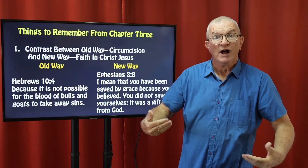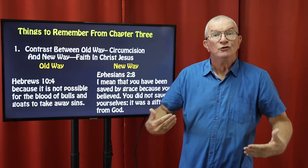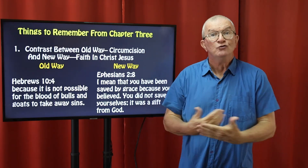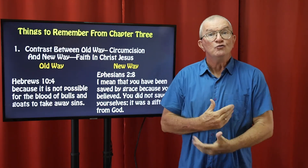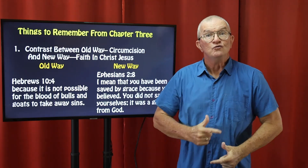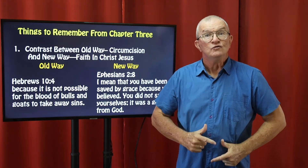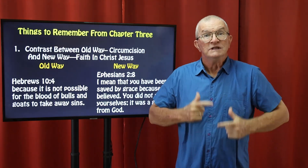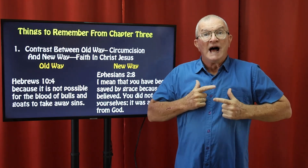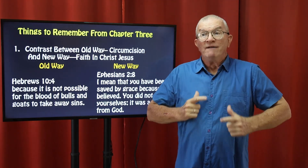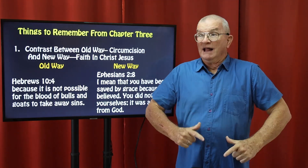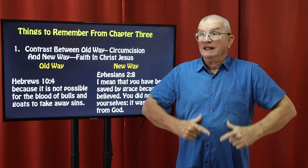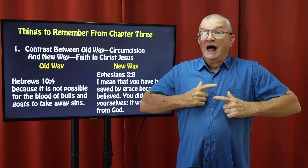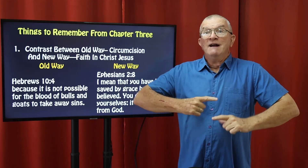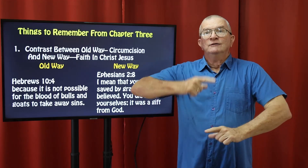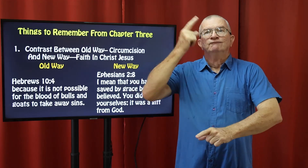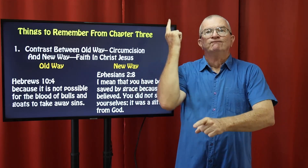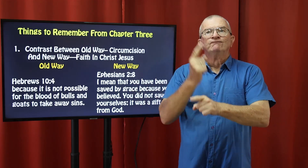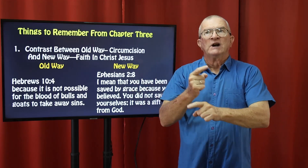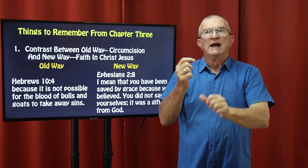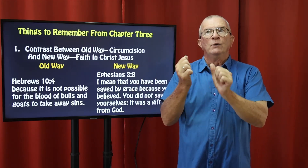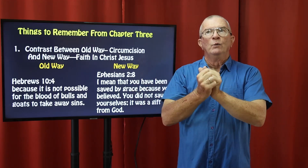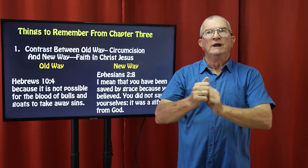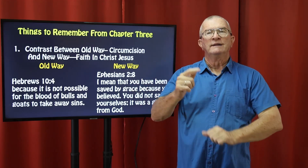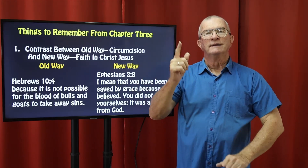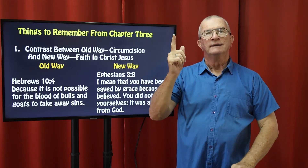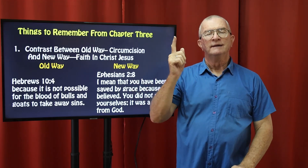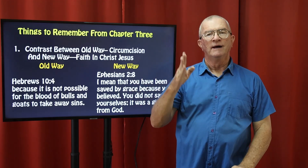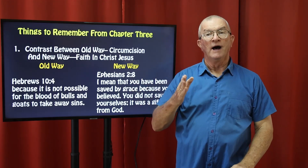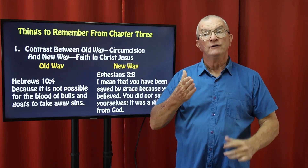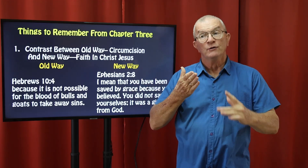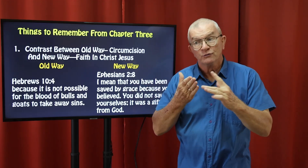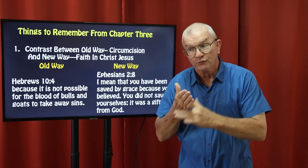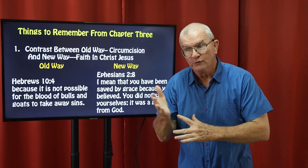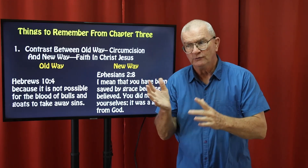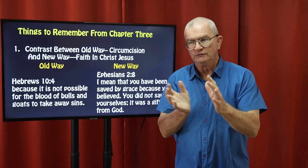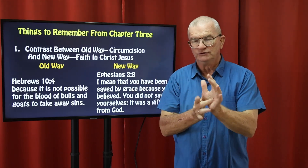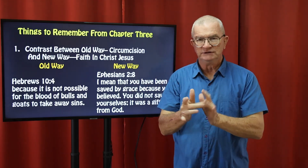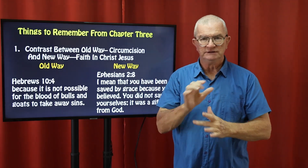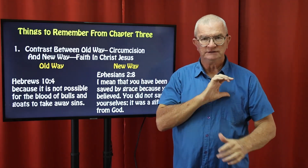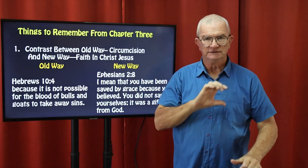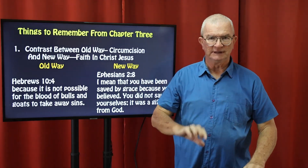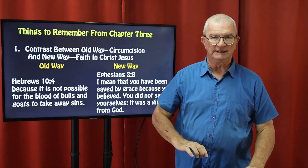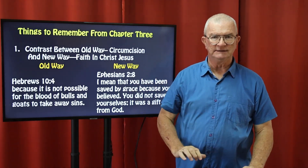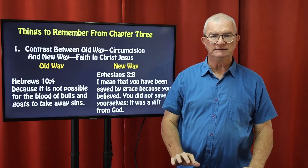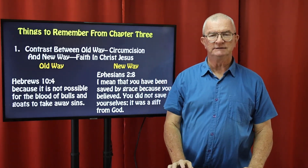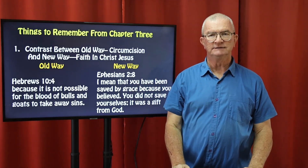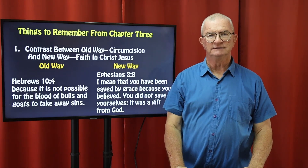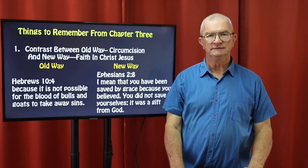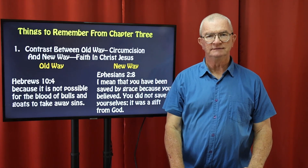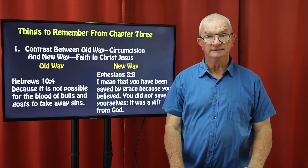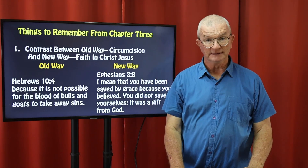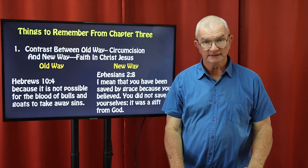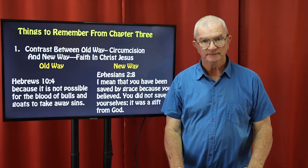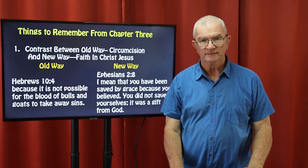We receive a new life that is right with God through Jesus Christ.